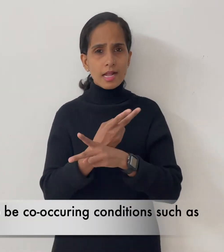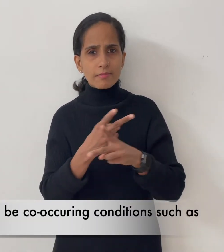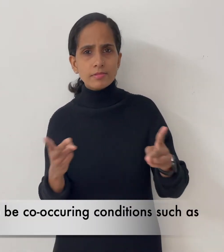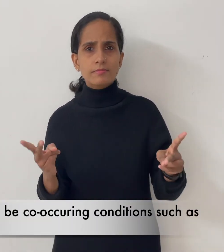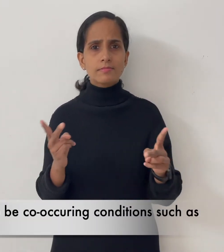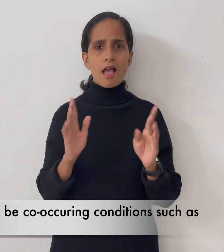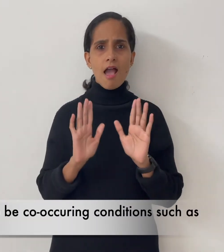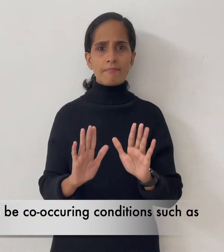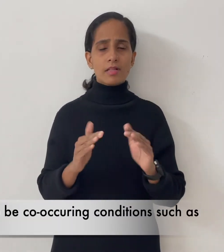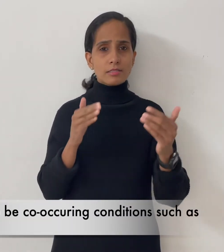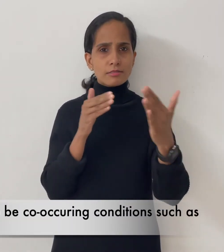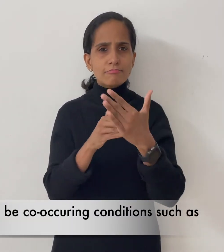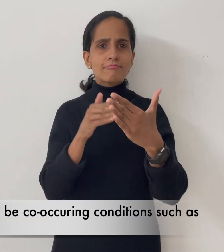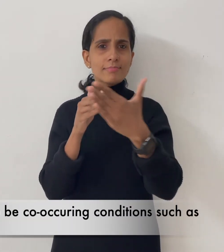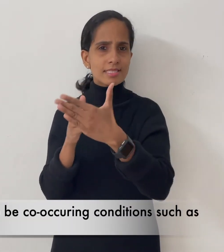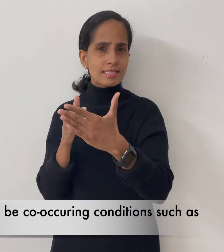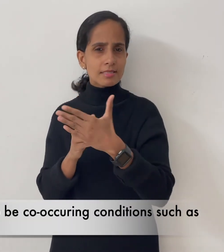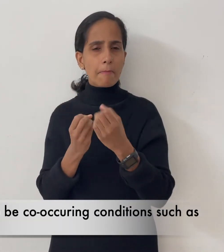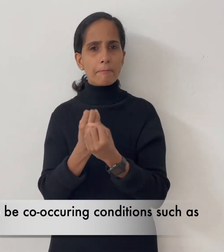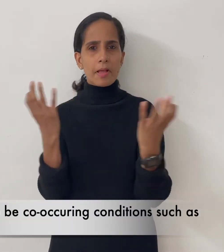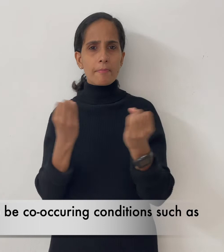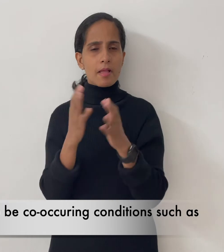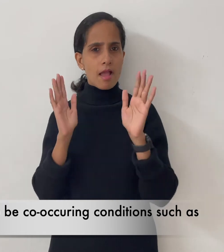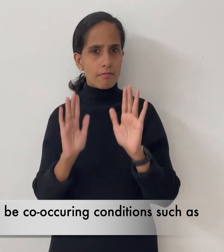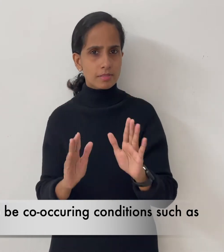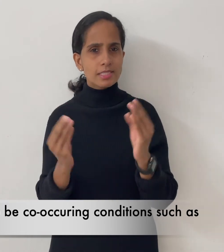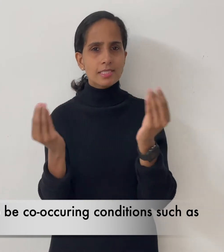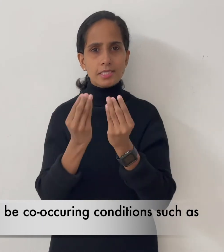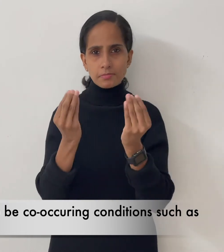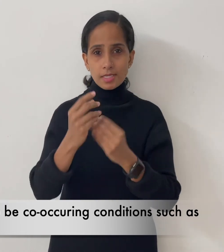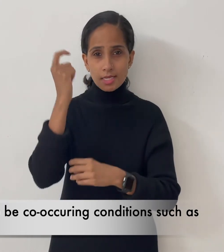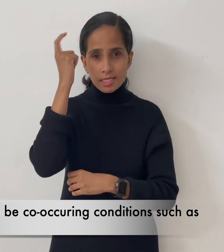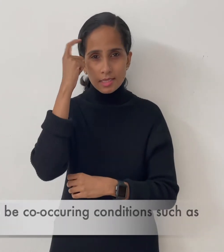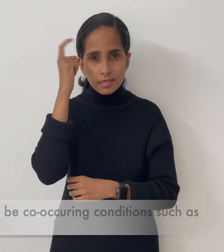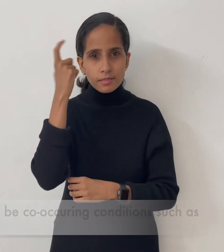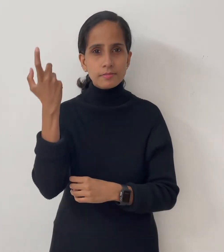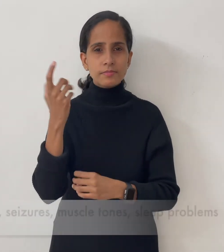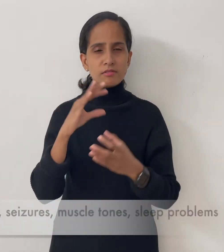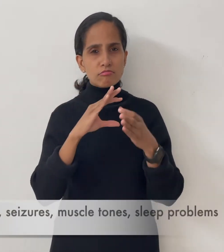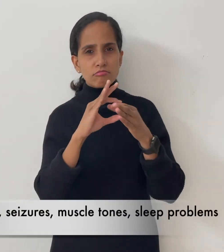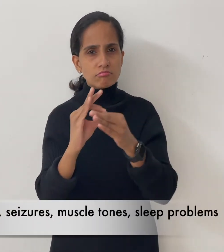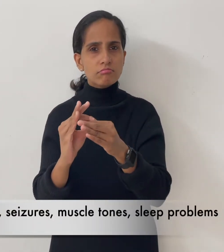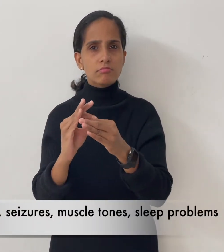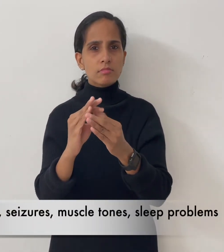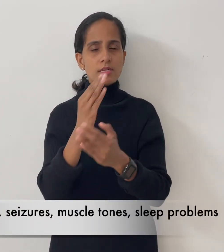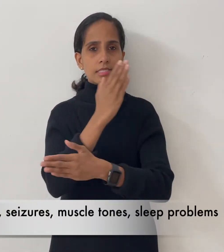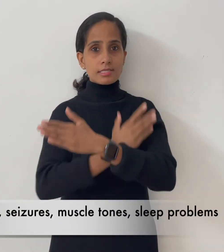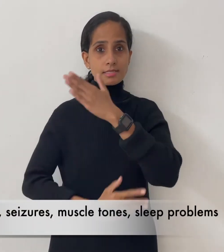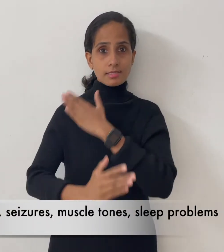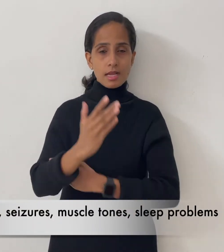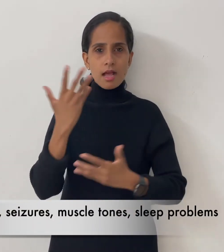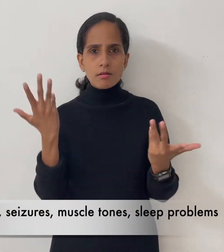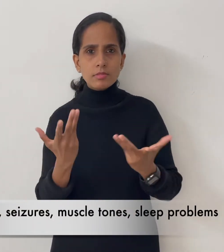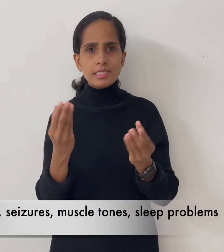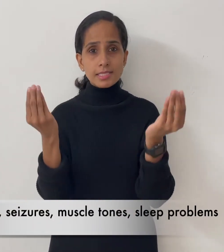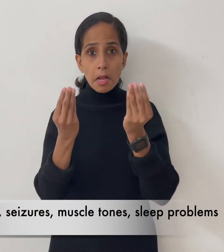There could also be co-occurring conditions such as intellectual disorders,